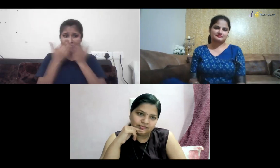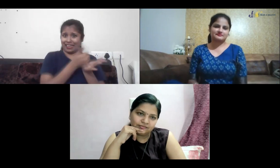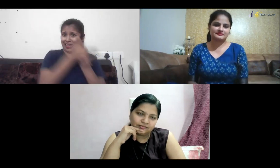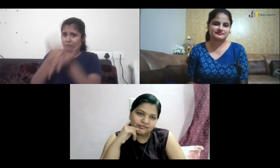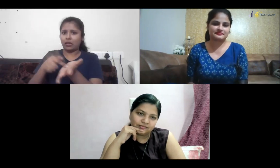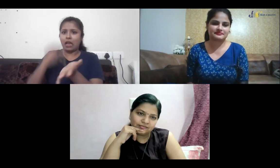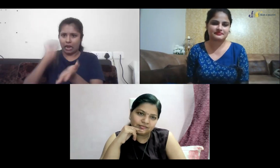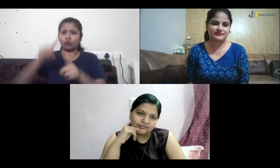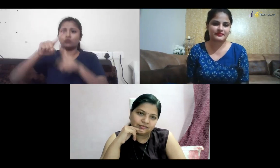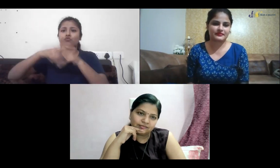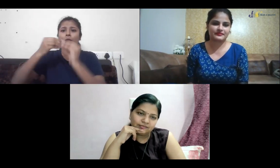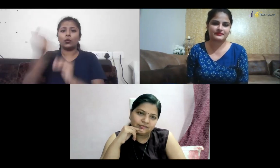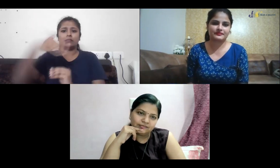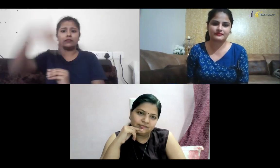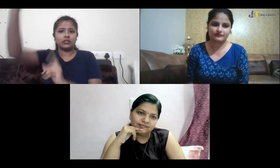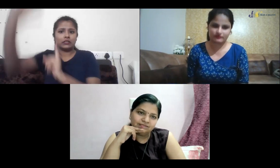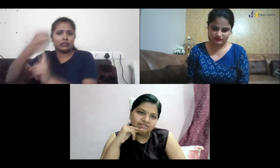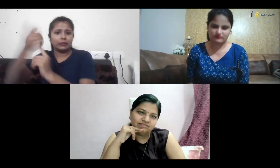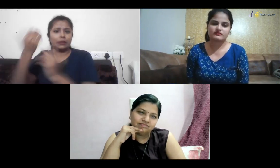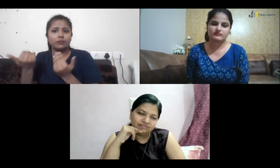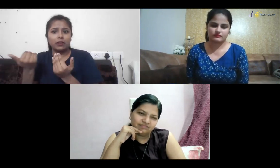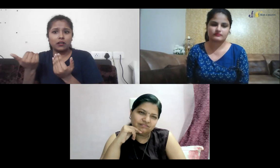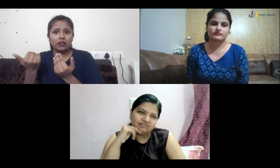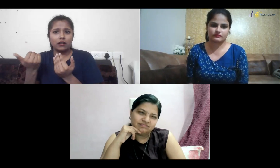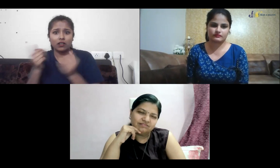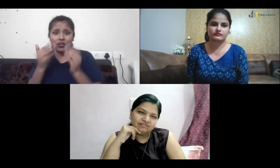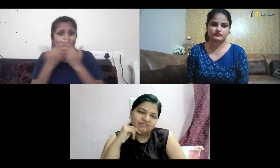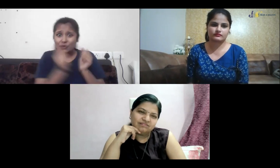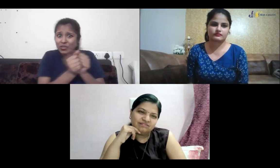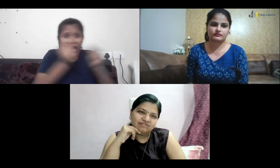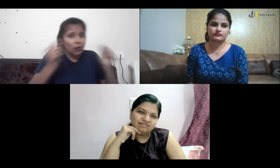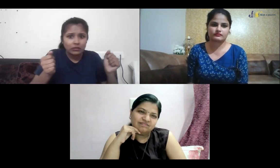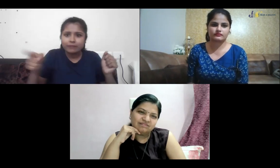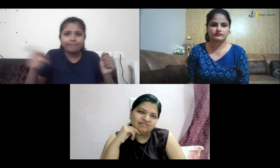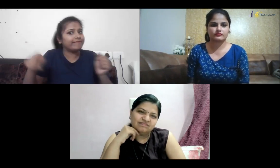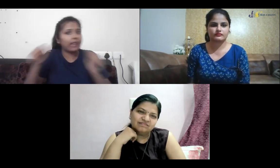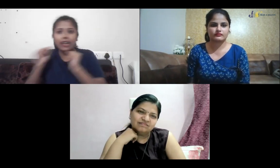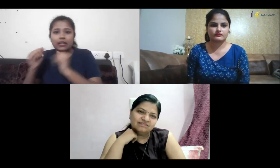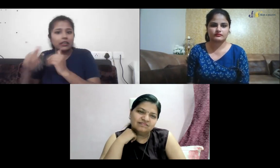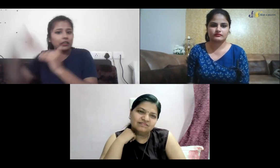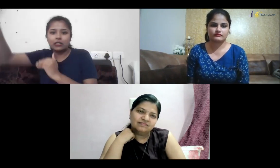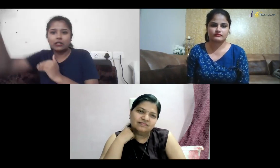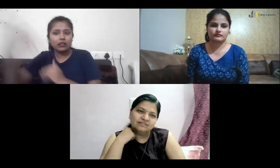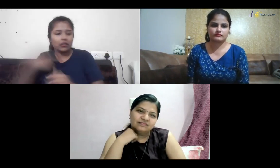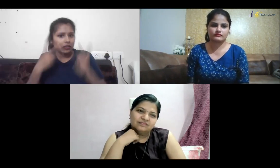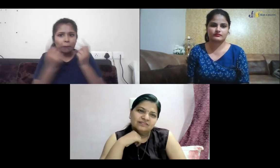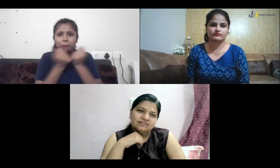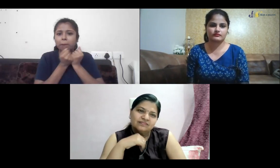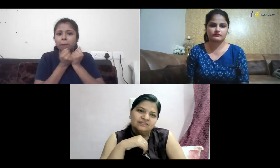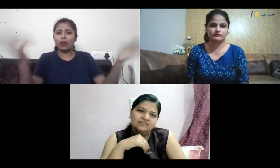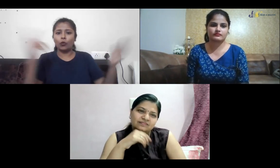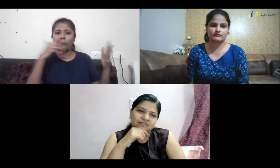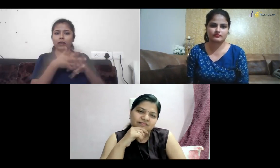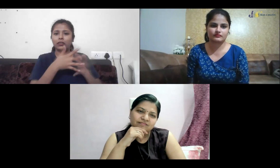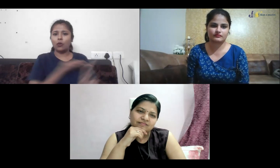the schools. They are dropping from the school because they have job that is utilized for study. Education, with